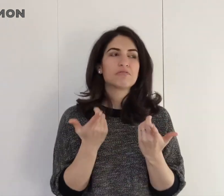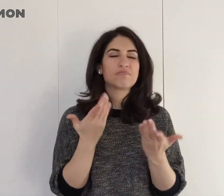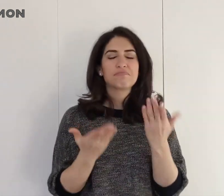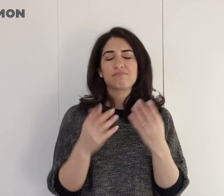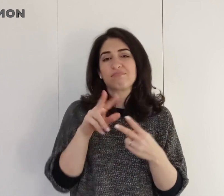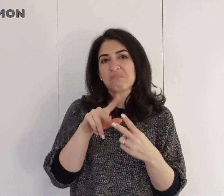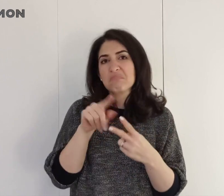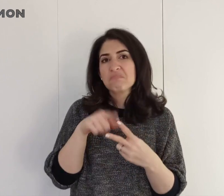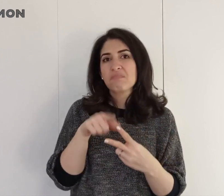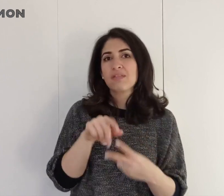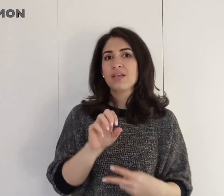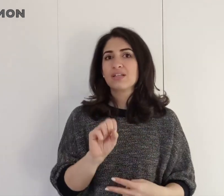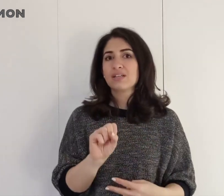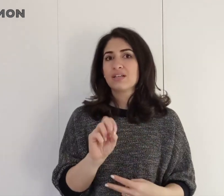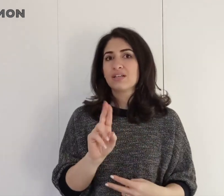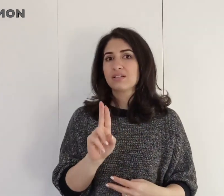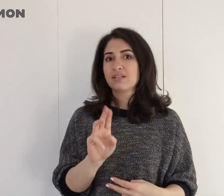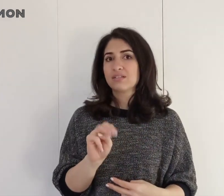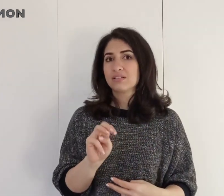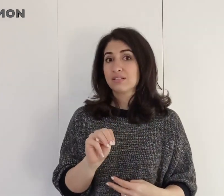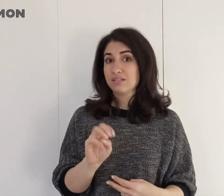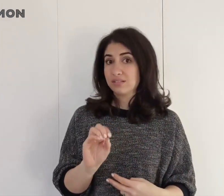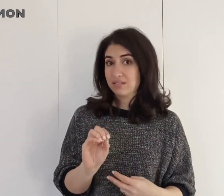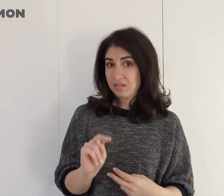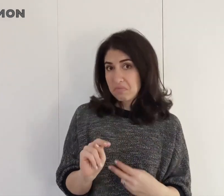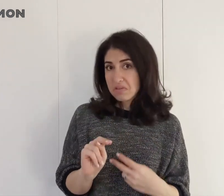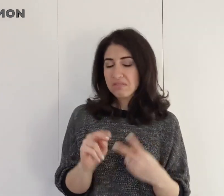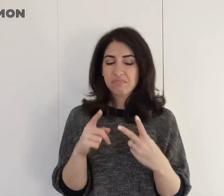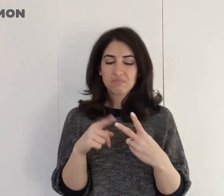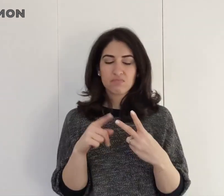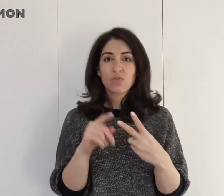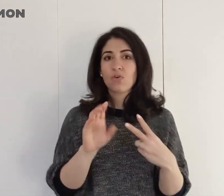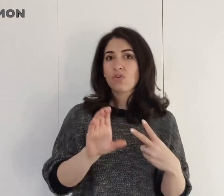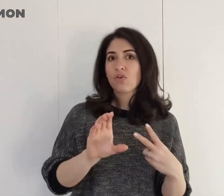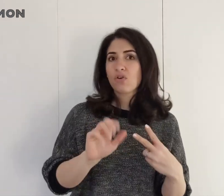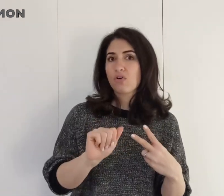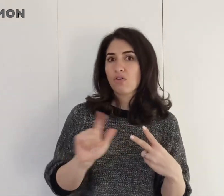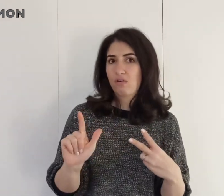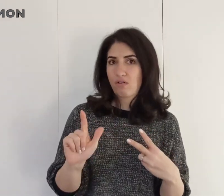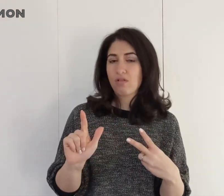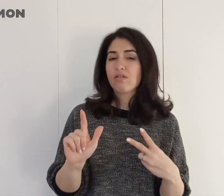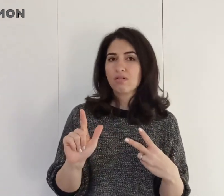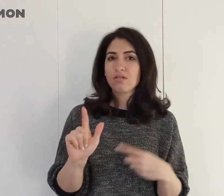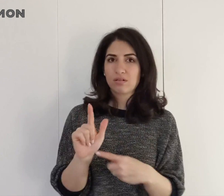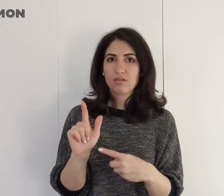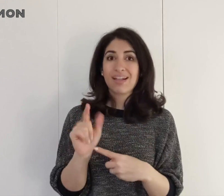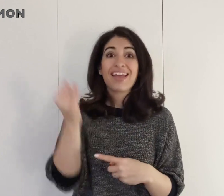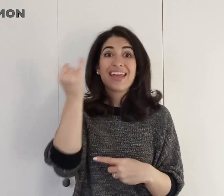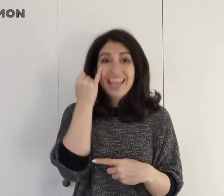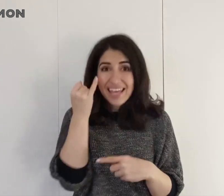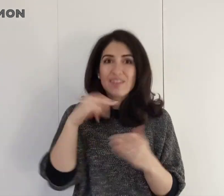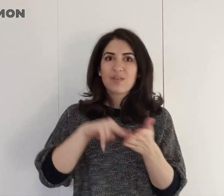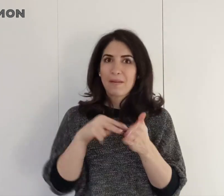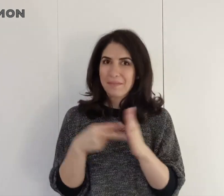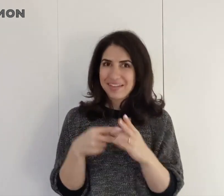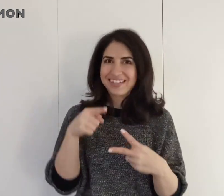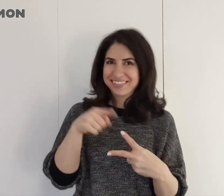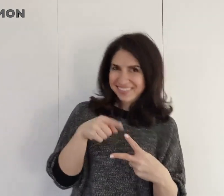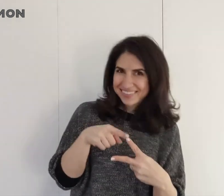An English translation can be either summon or call, if you